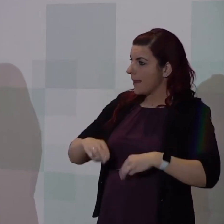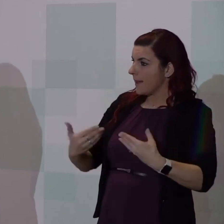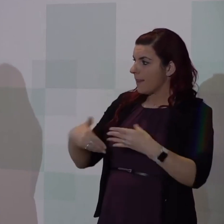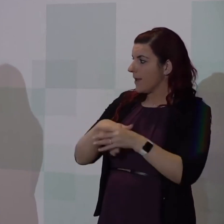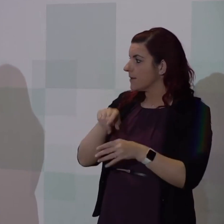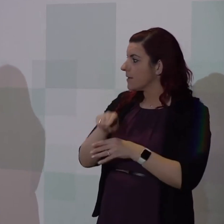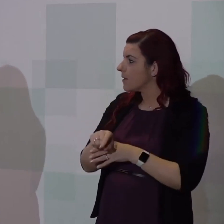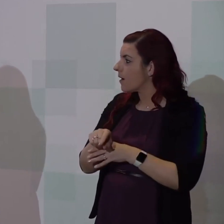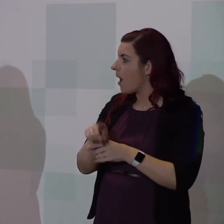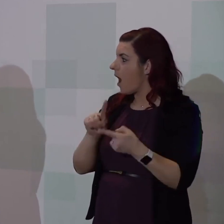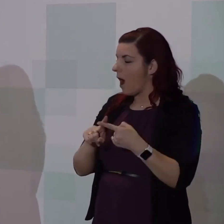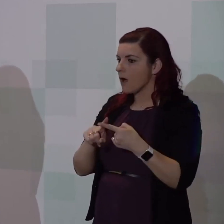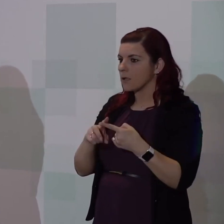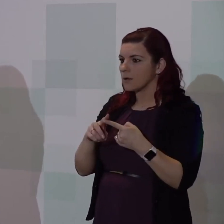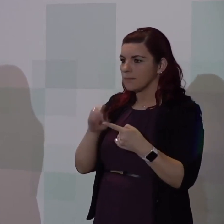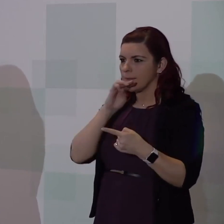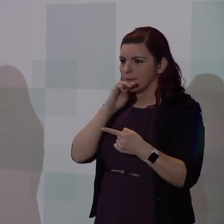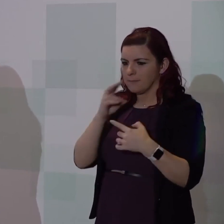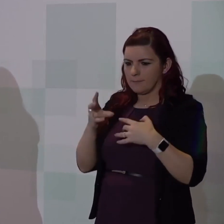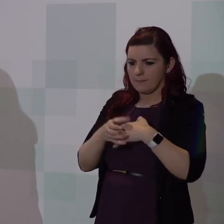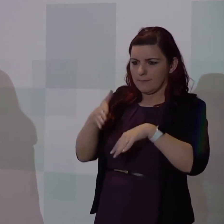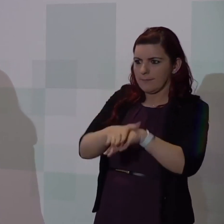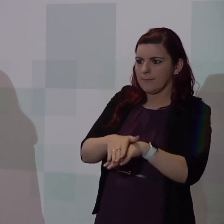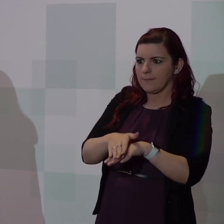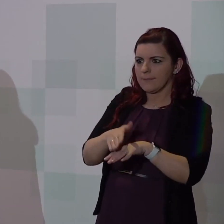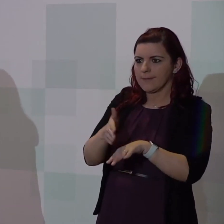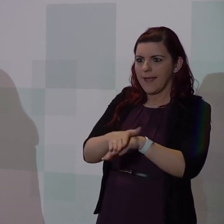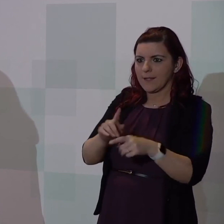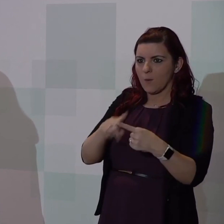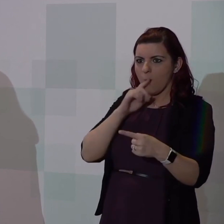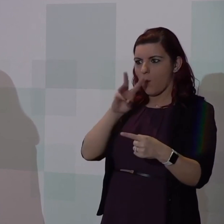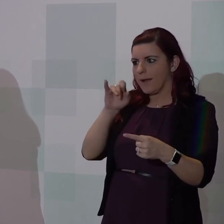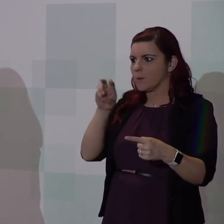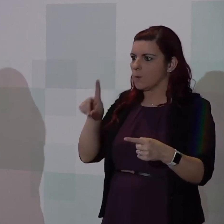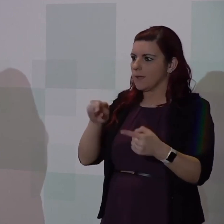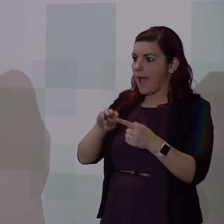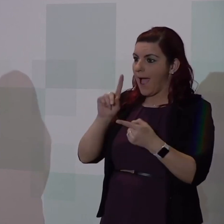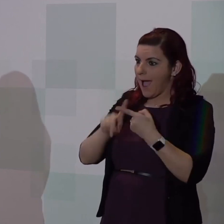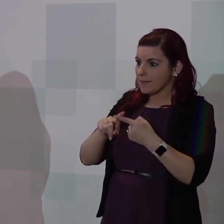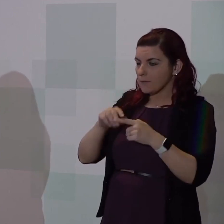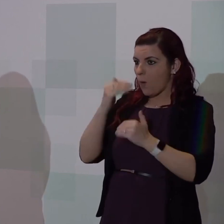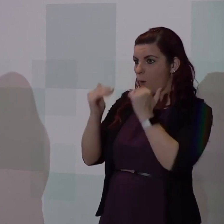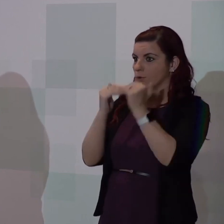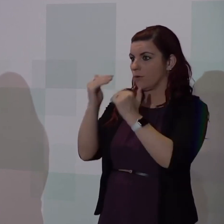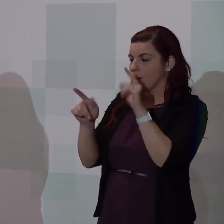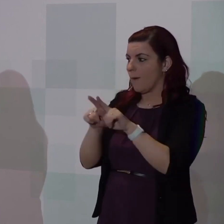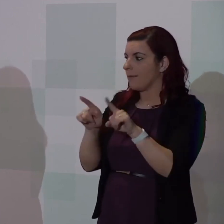widowed. And also they're much older on average than lone parents who are women in